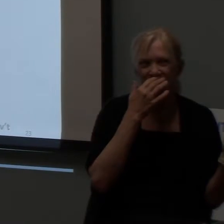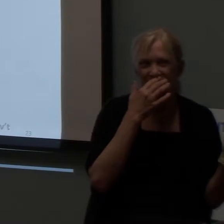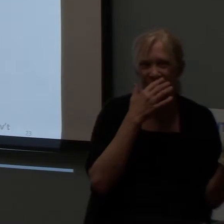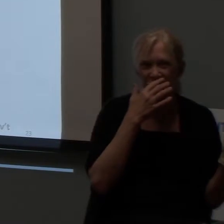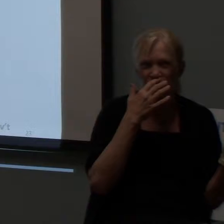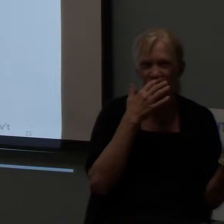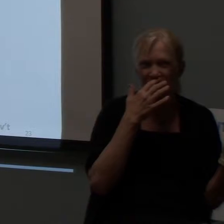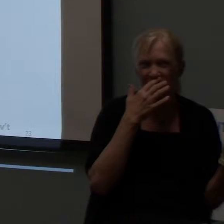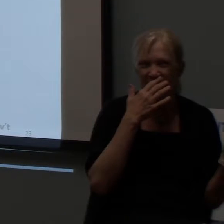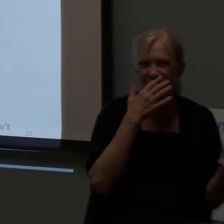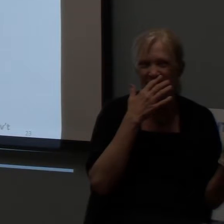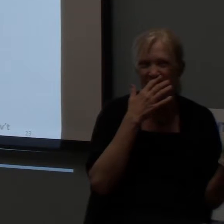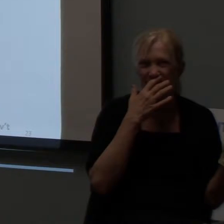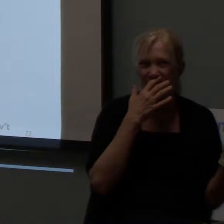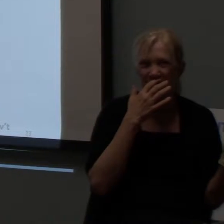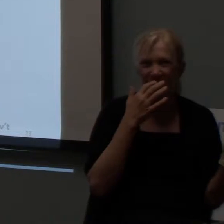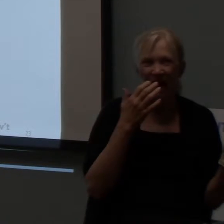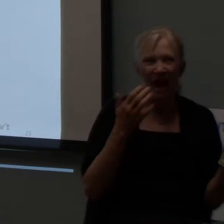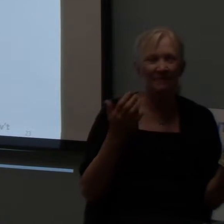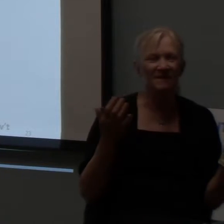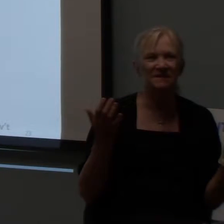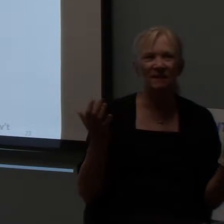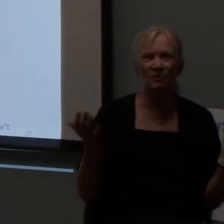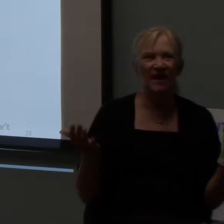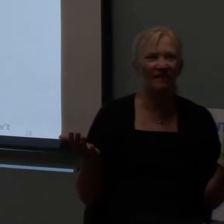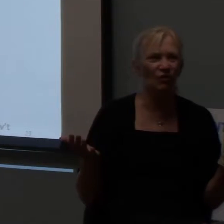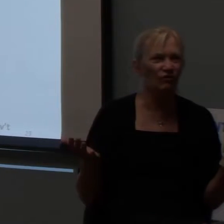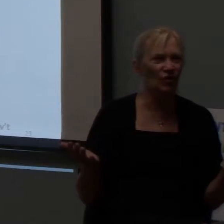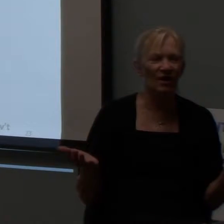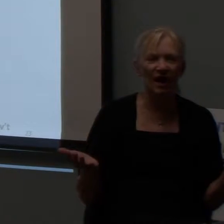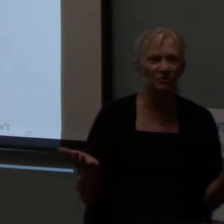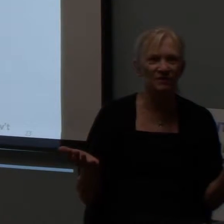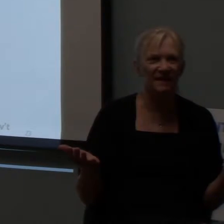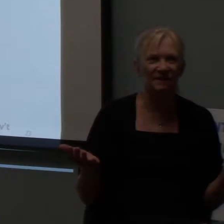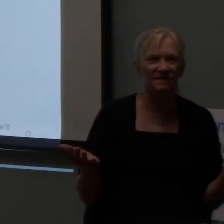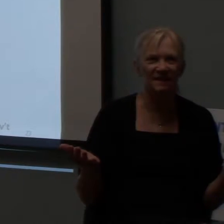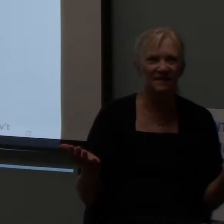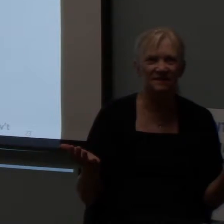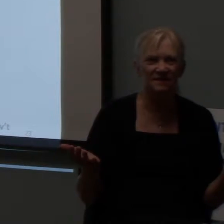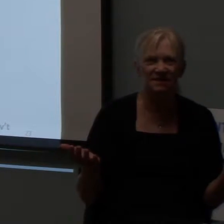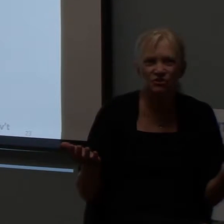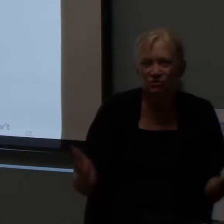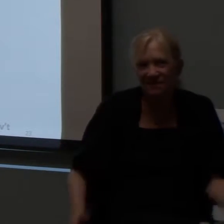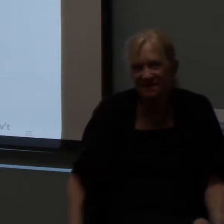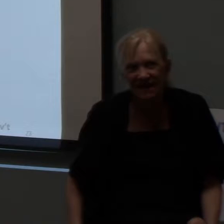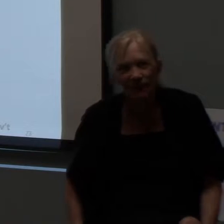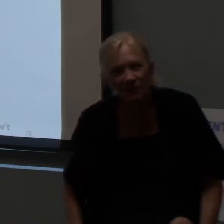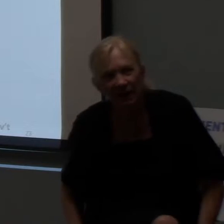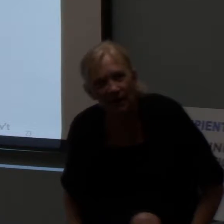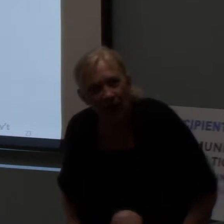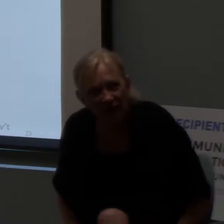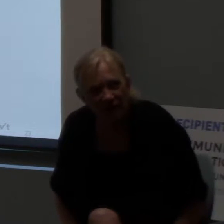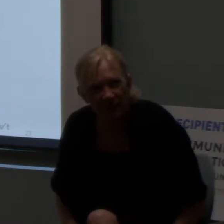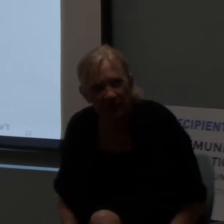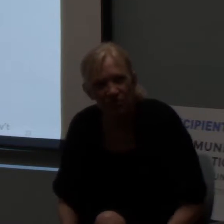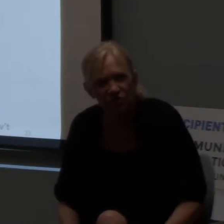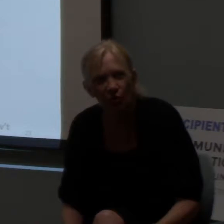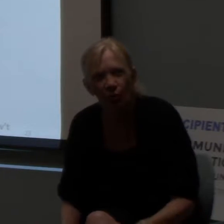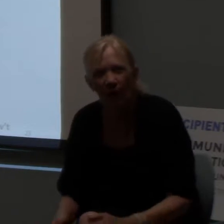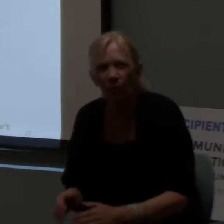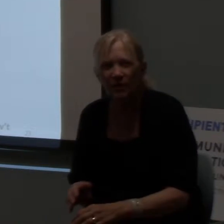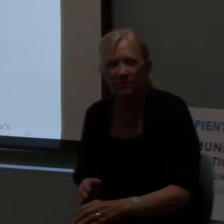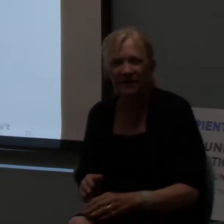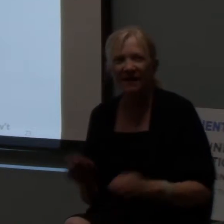the constituents, I mean, some would have over 100,000 constituents. That would be a lot of people.